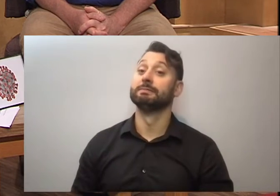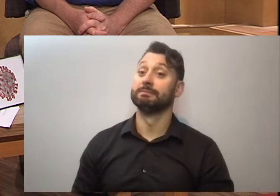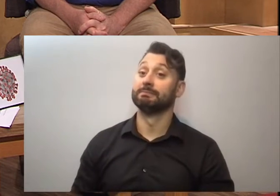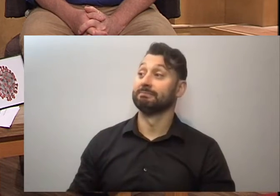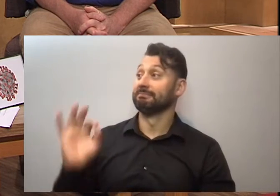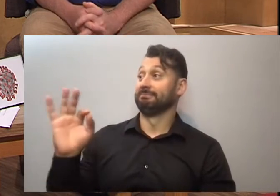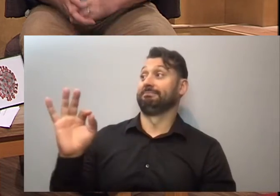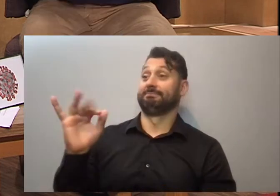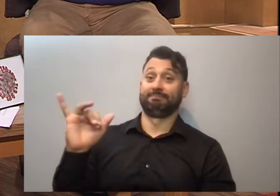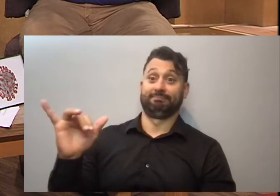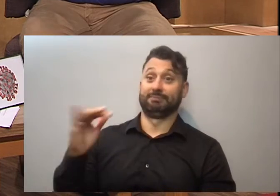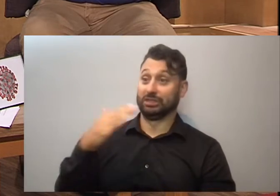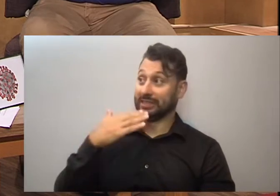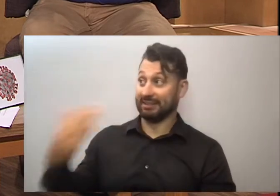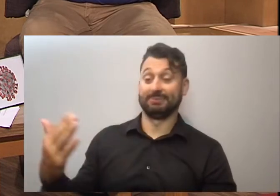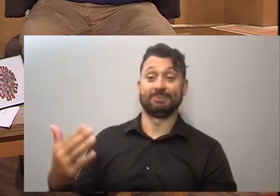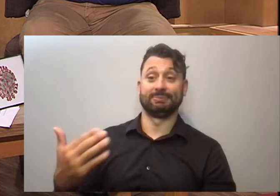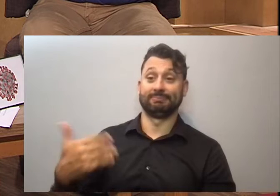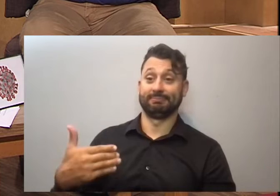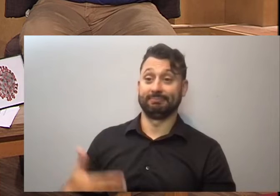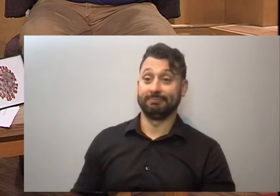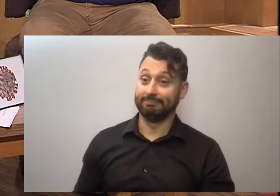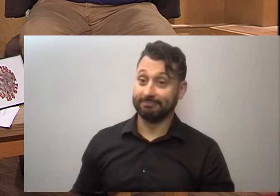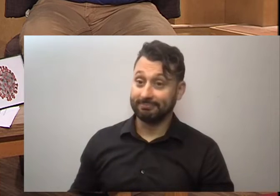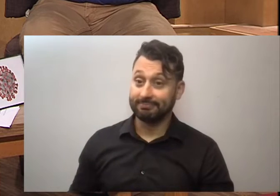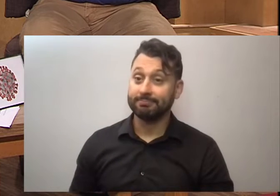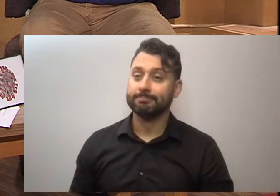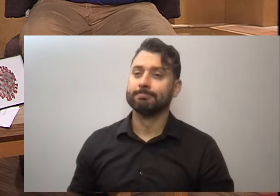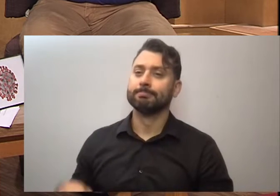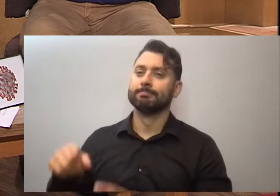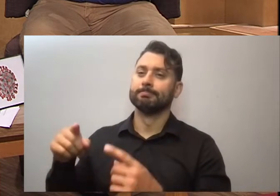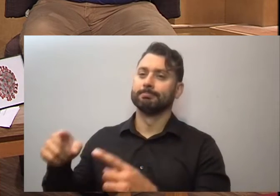Thank you. That's very interesting.